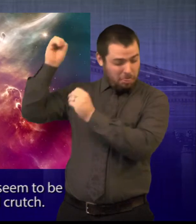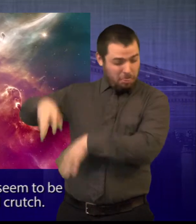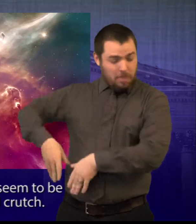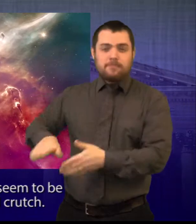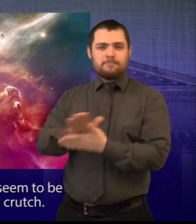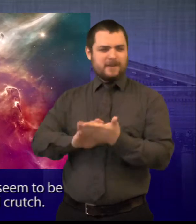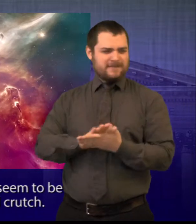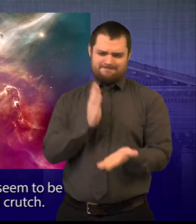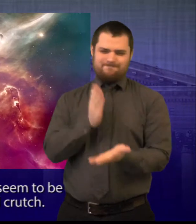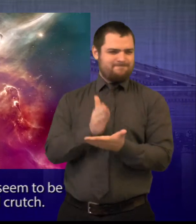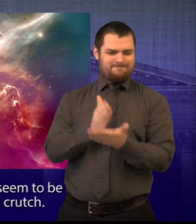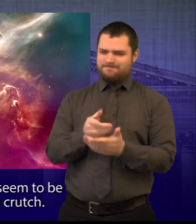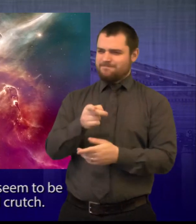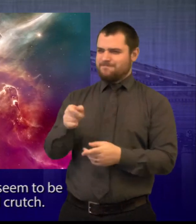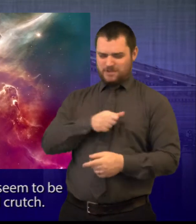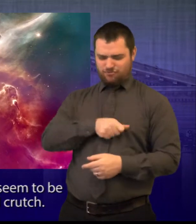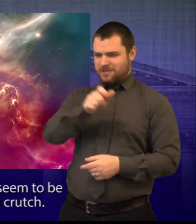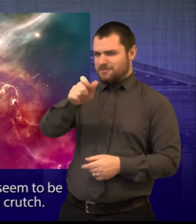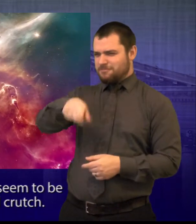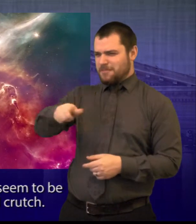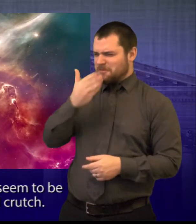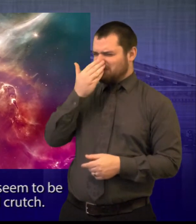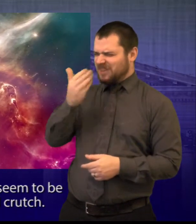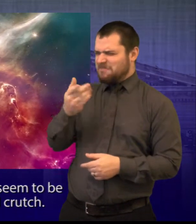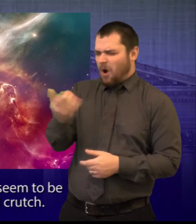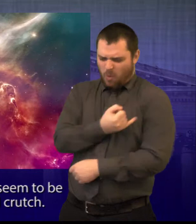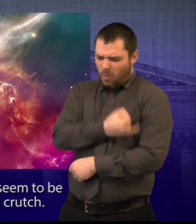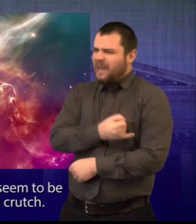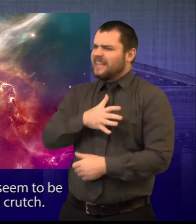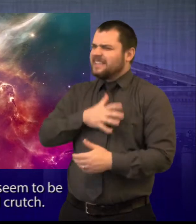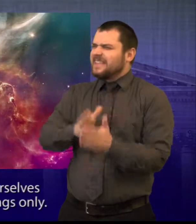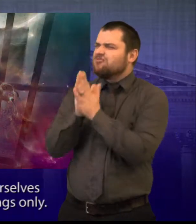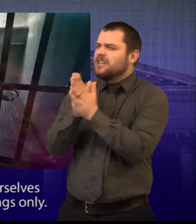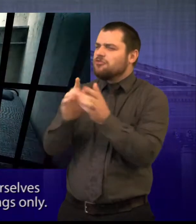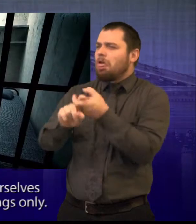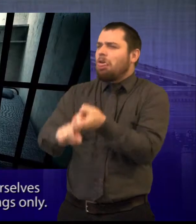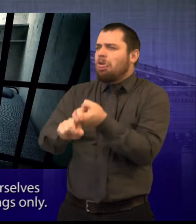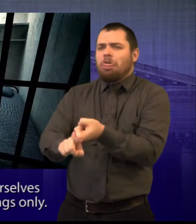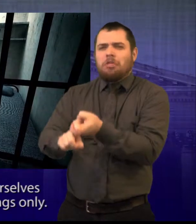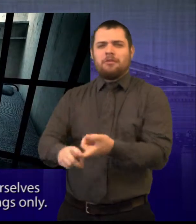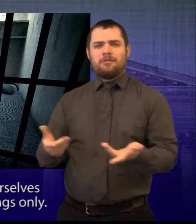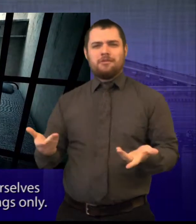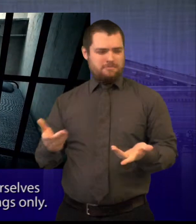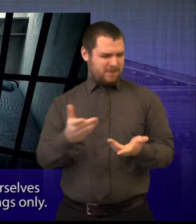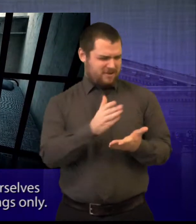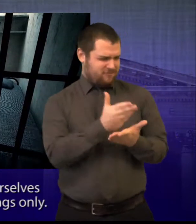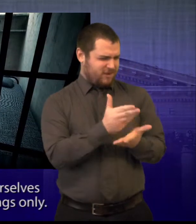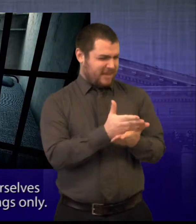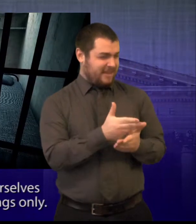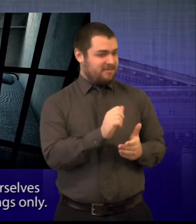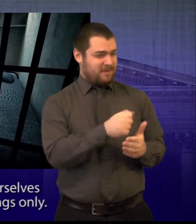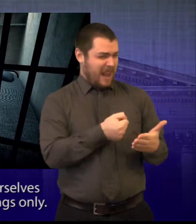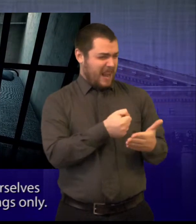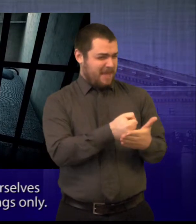course Christianity will seem to be nothing but a psychological crutch. But we will have limited ourselves and